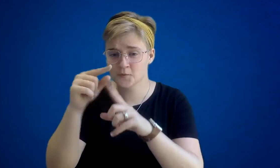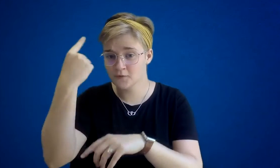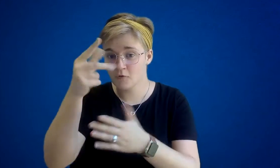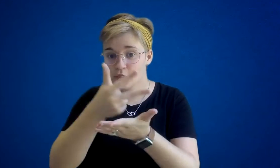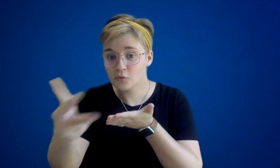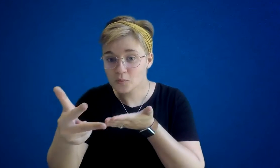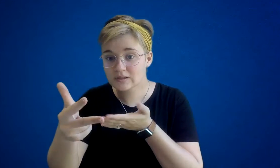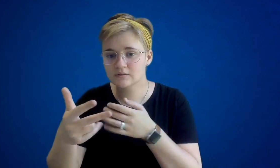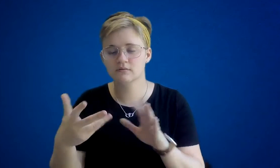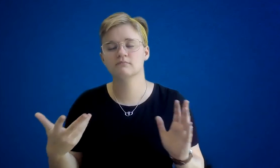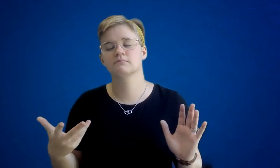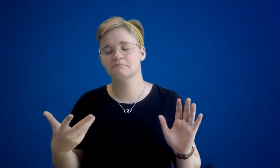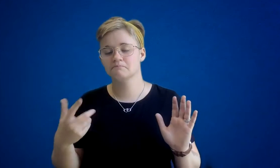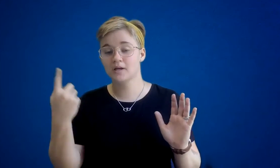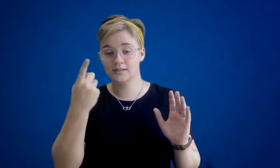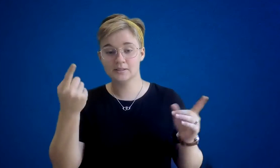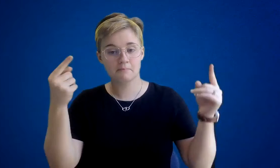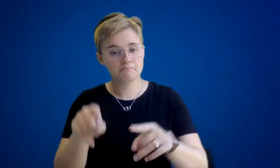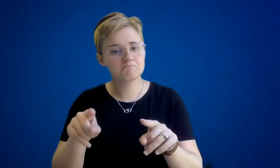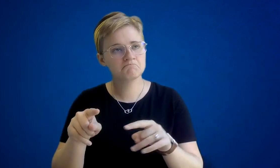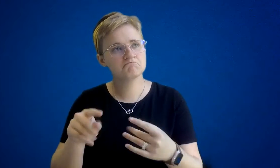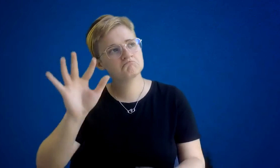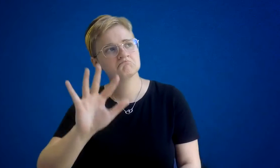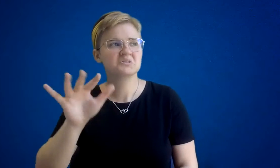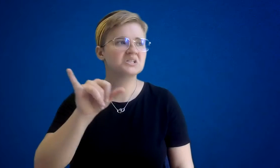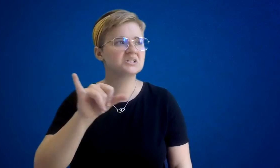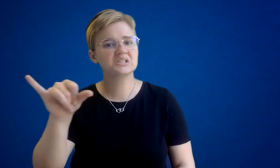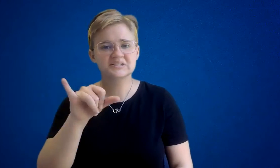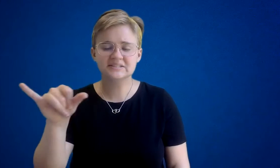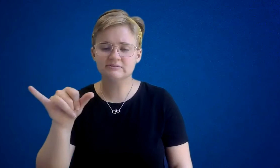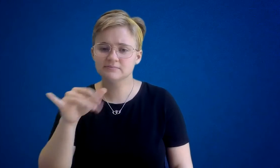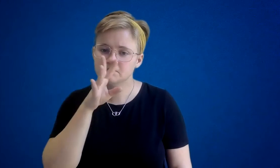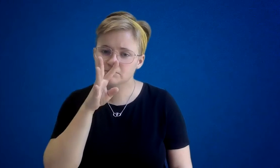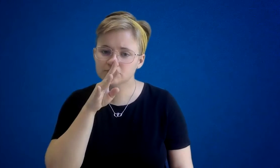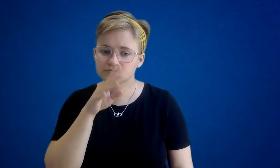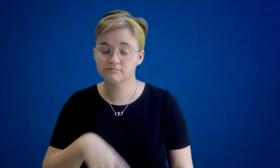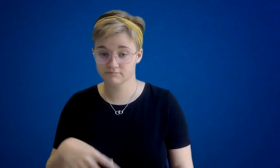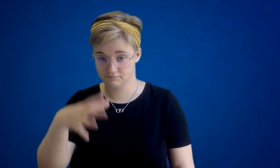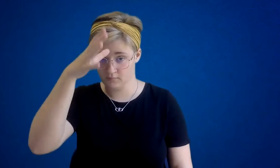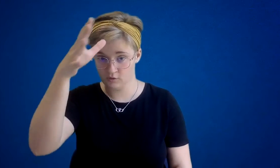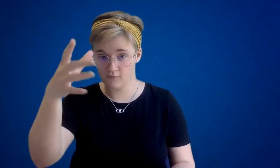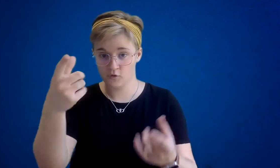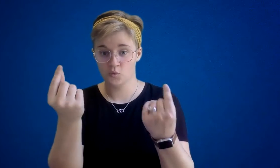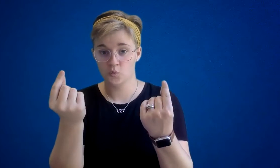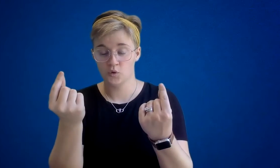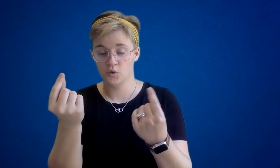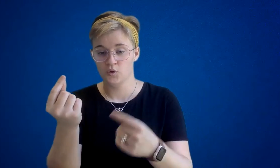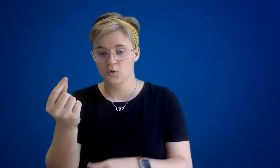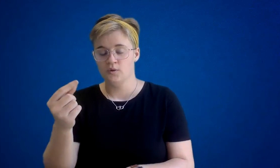But something happened that was almost like talking. Grandfather put his hand down on the bed with his palm facing